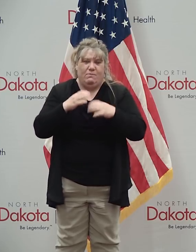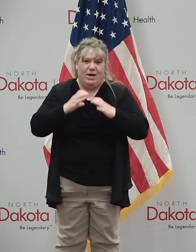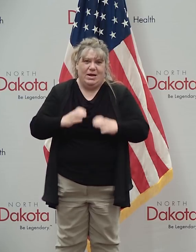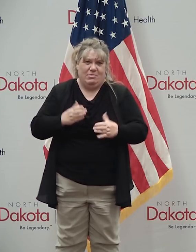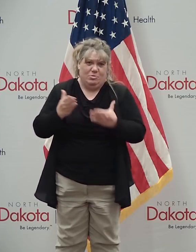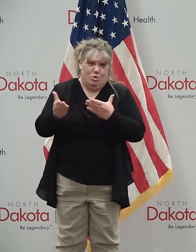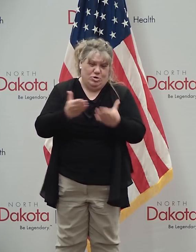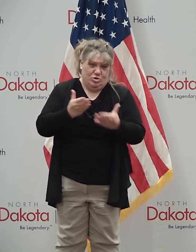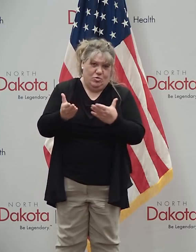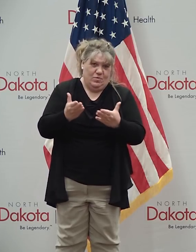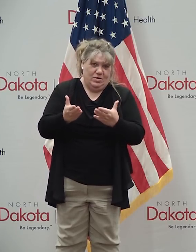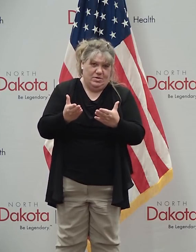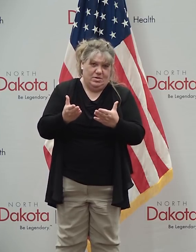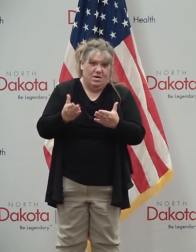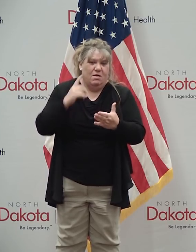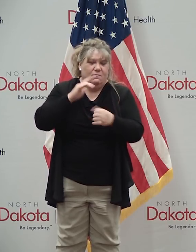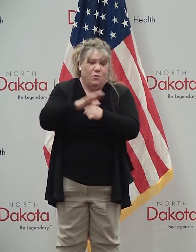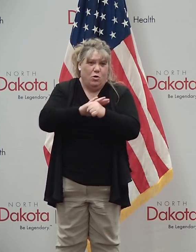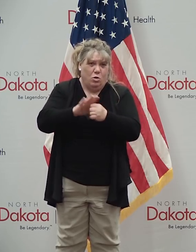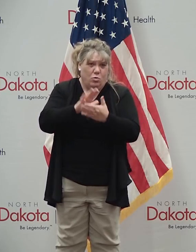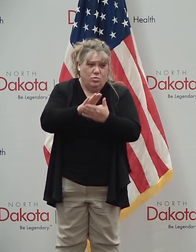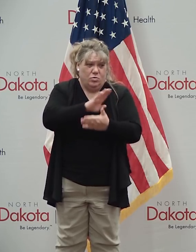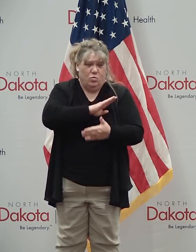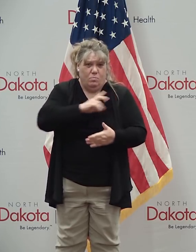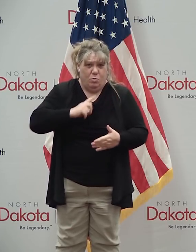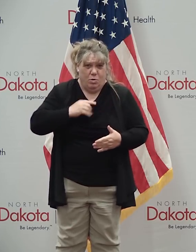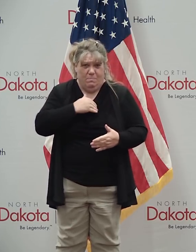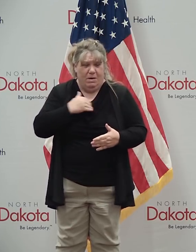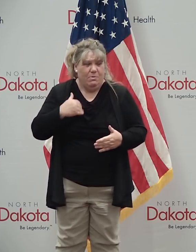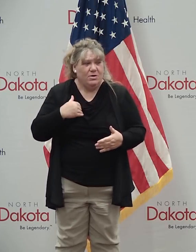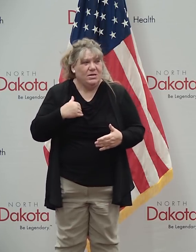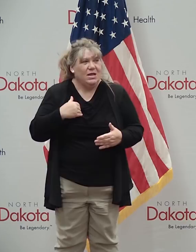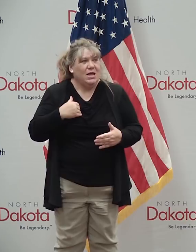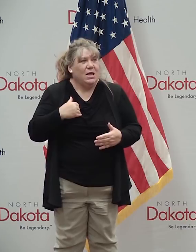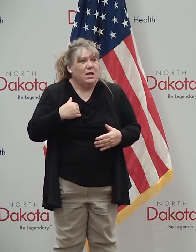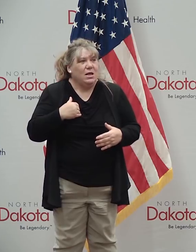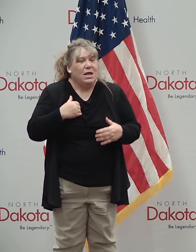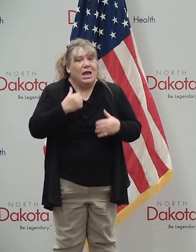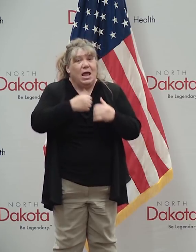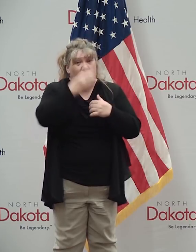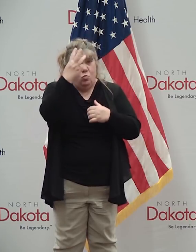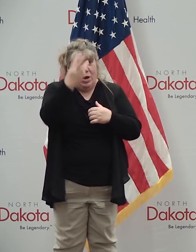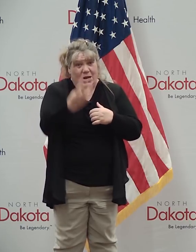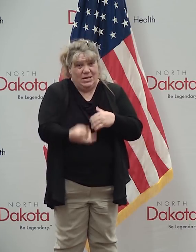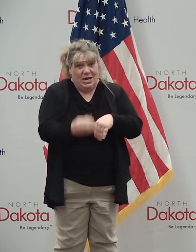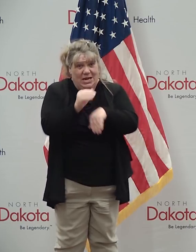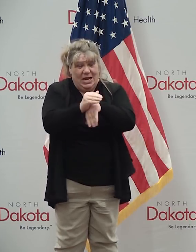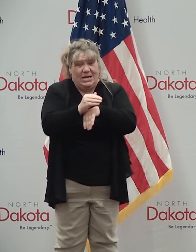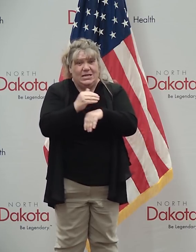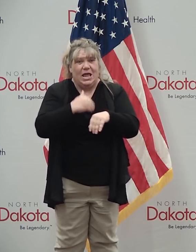service-oriented agency where our local school board members, I have a standing call every Wednesday